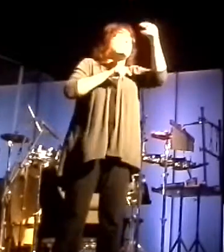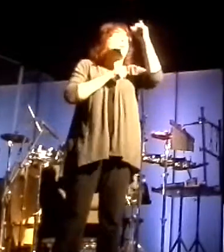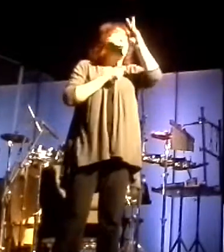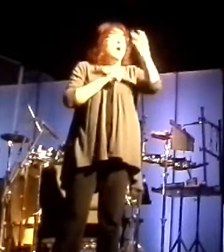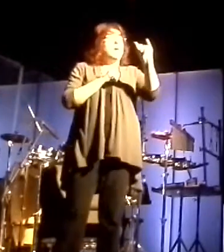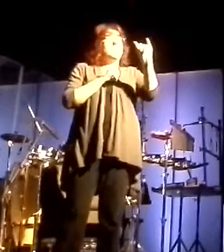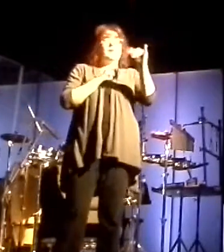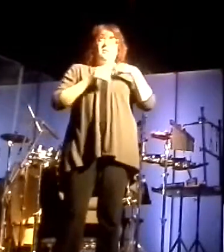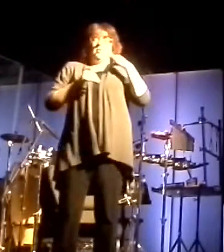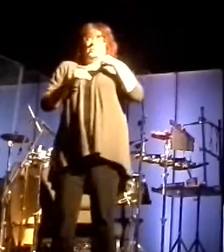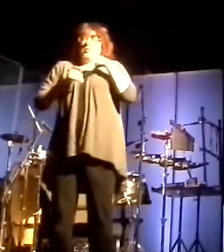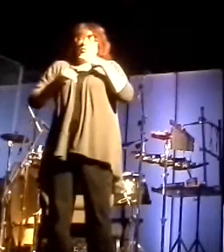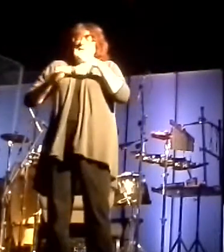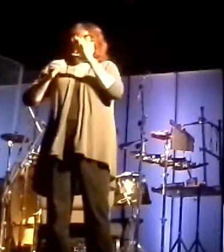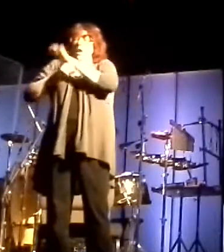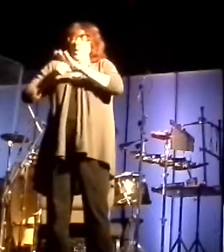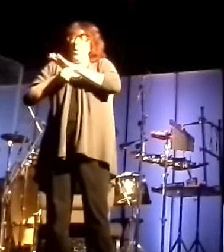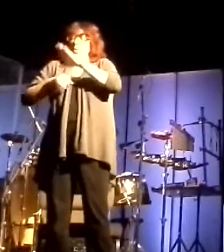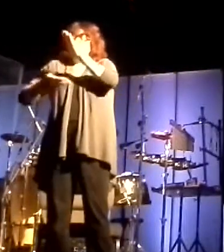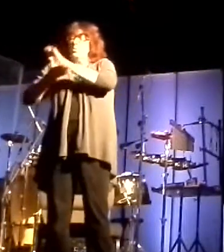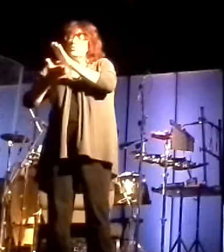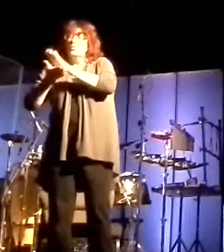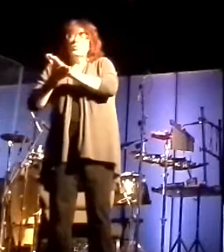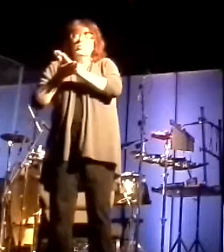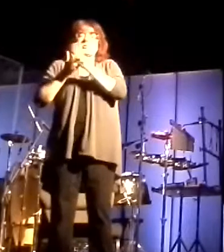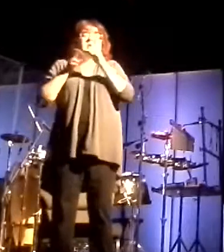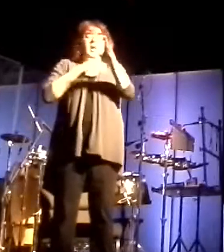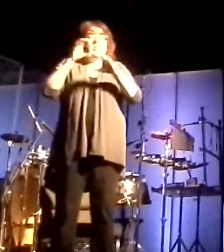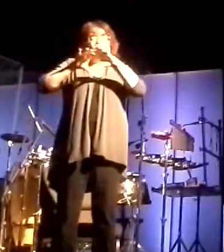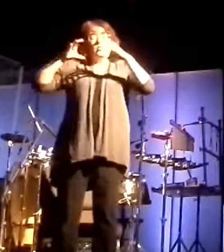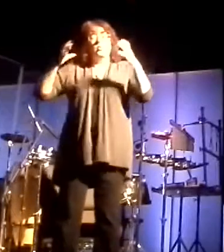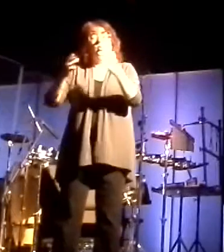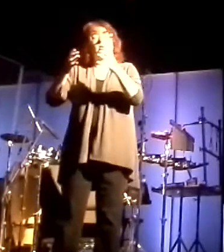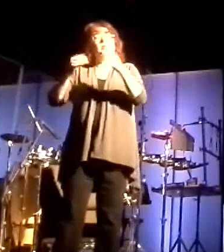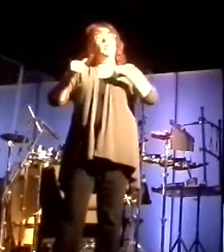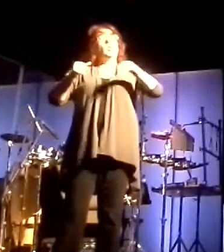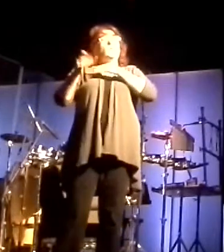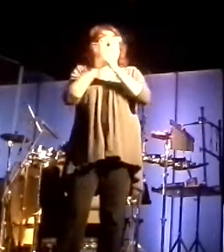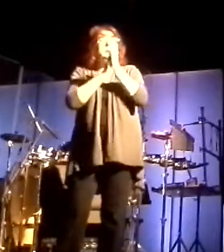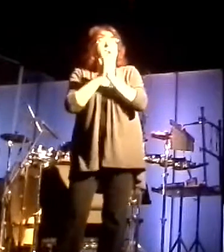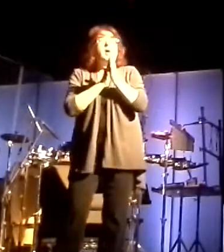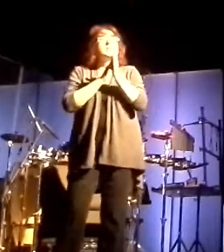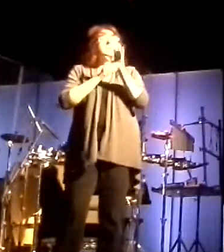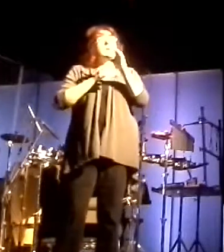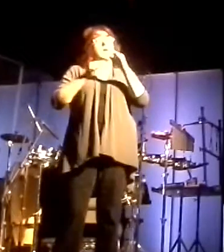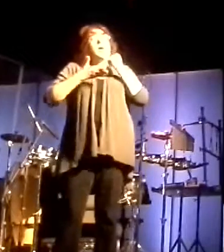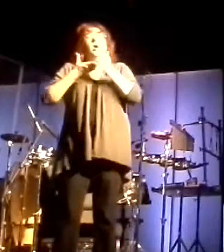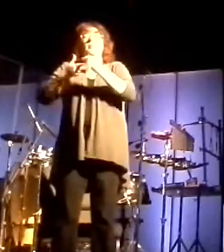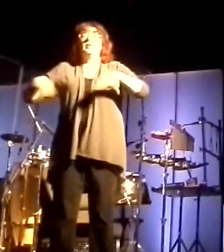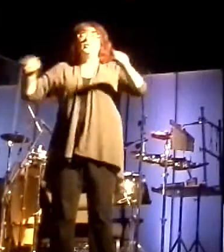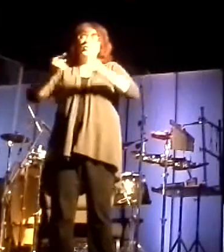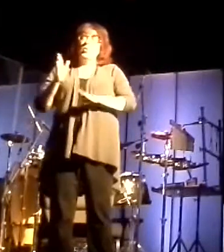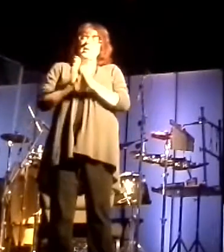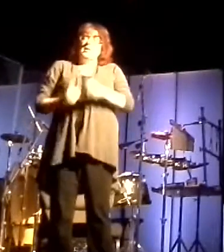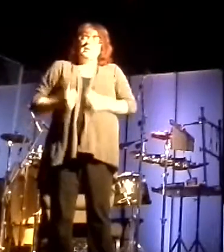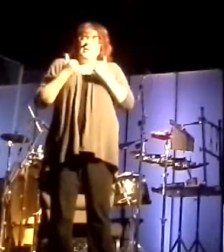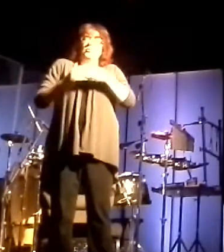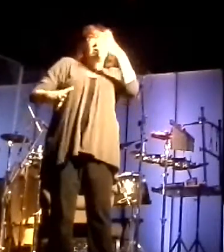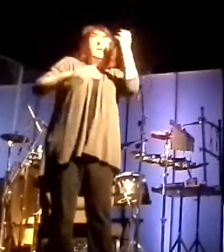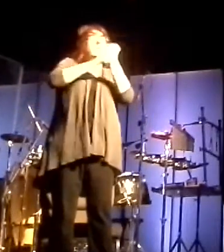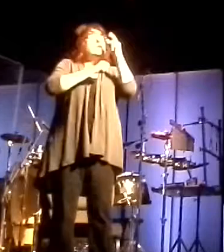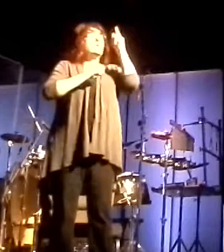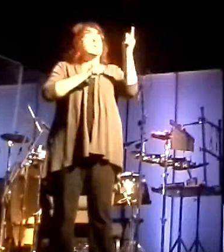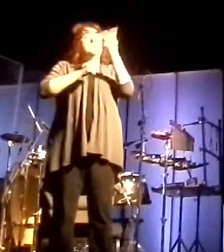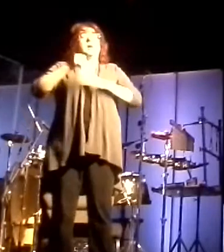lobby, to volunteering in our local schools and throughout the world. We are passionate about helping you live out your faith as a